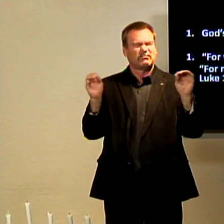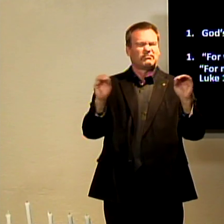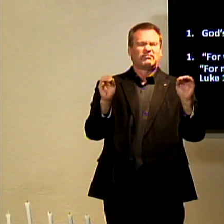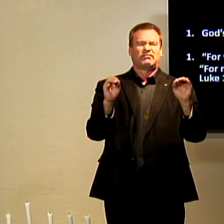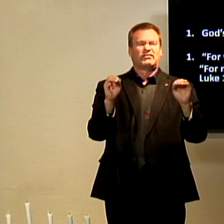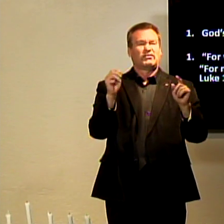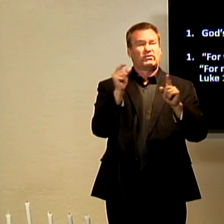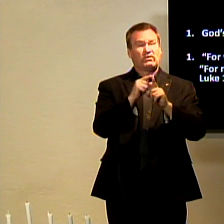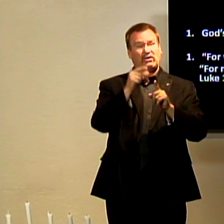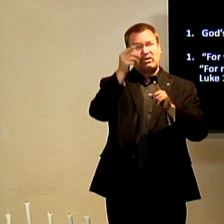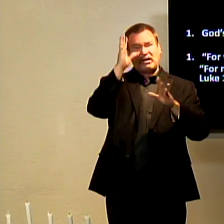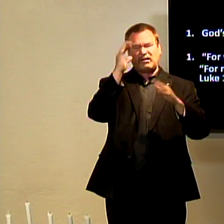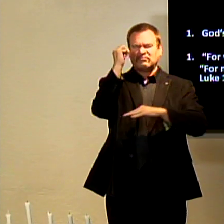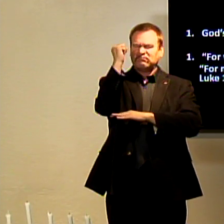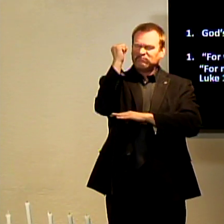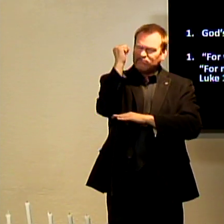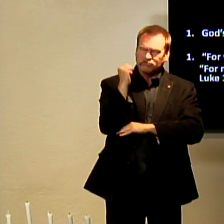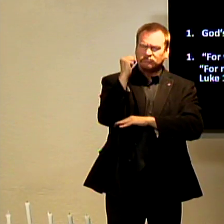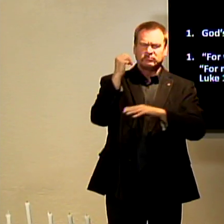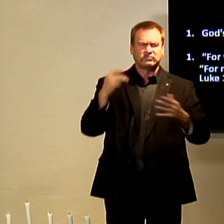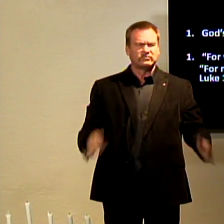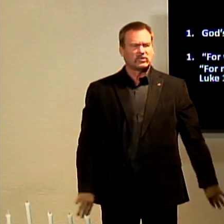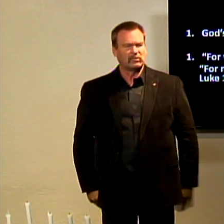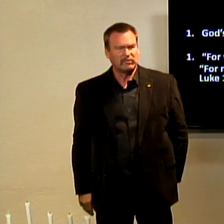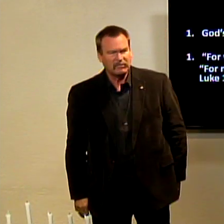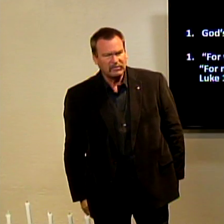For no word from God shall be void of power.